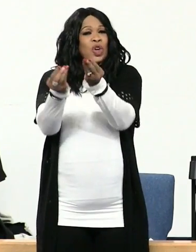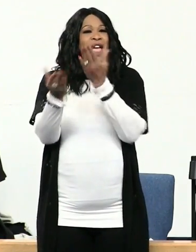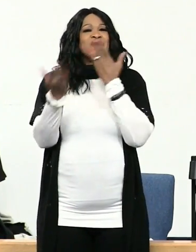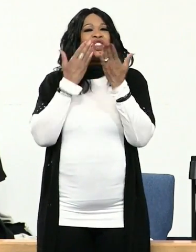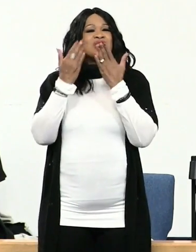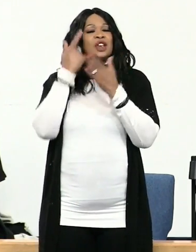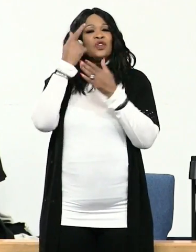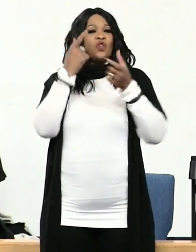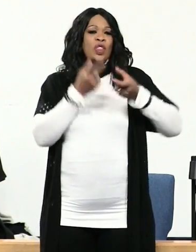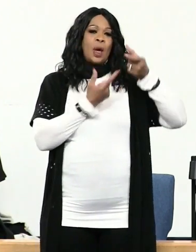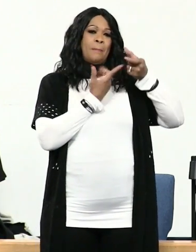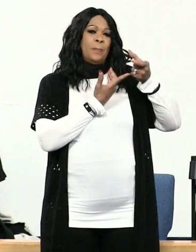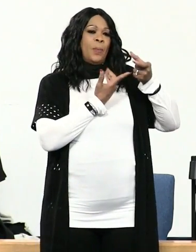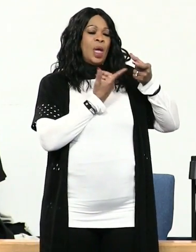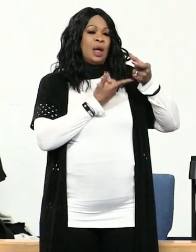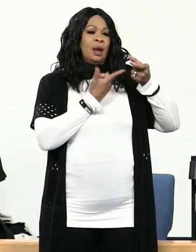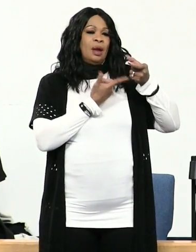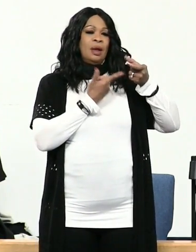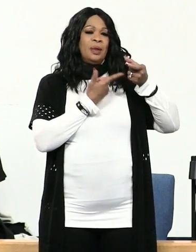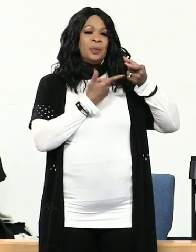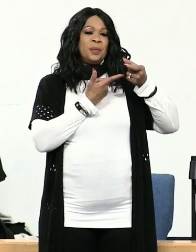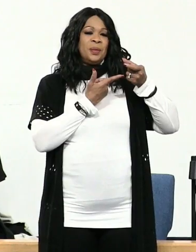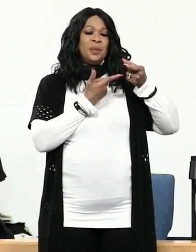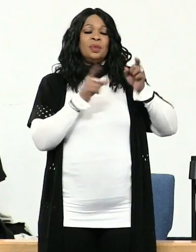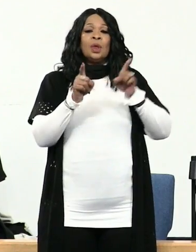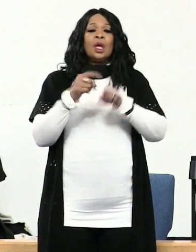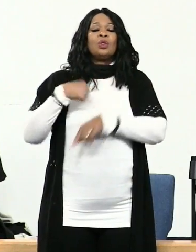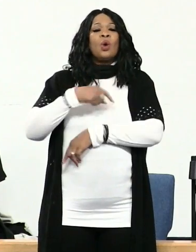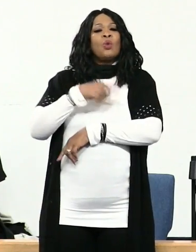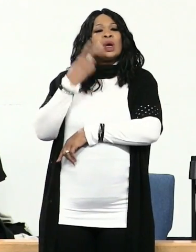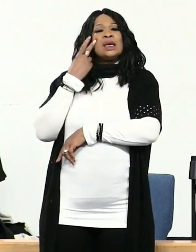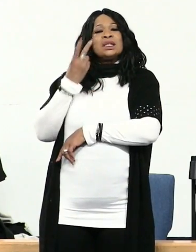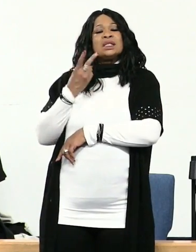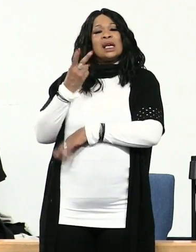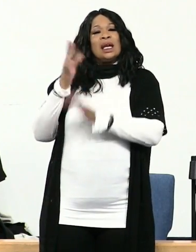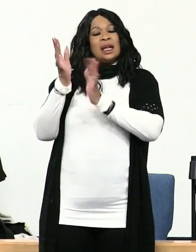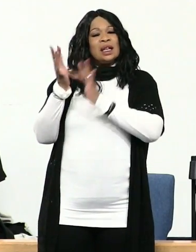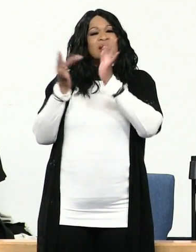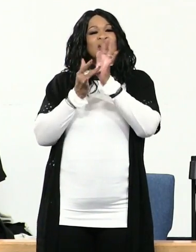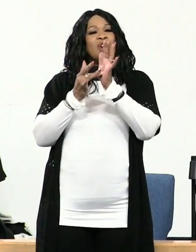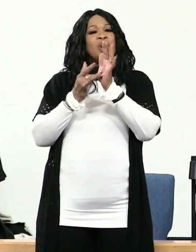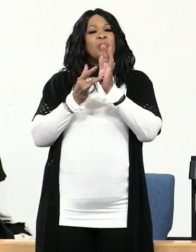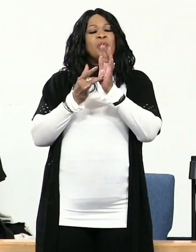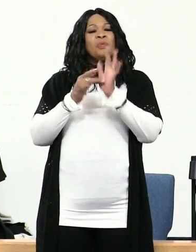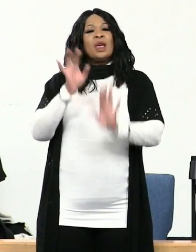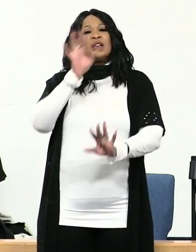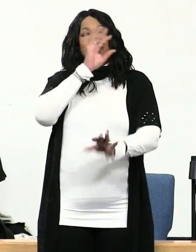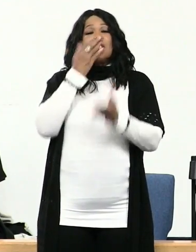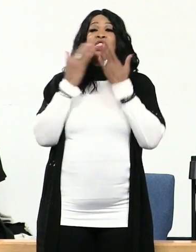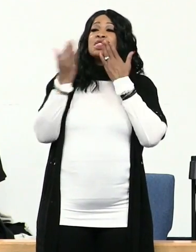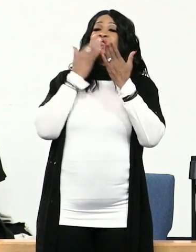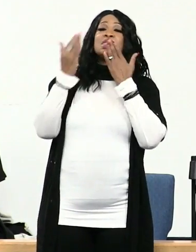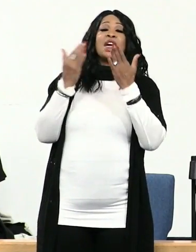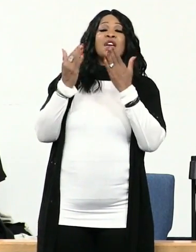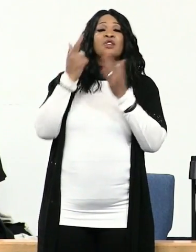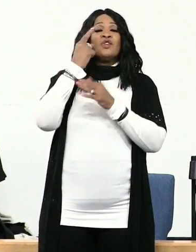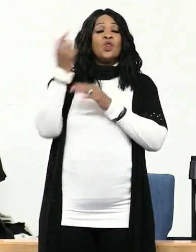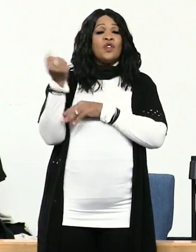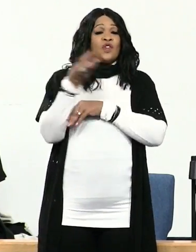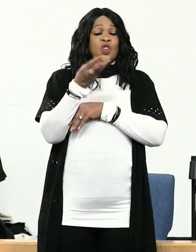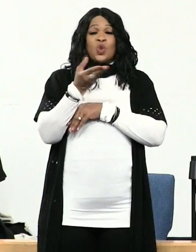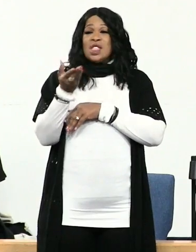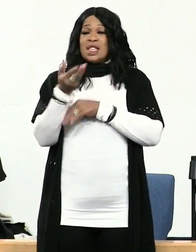the cup. We see Jesus being thankful for a couple things in the